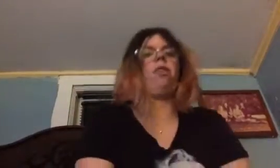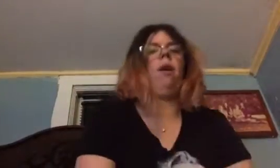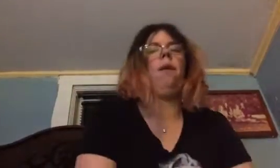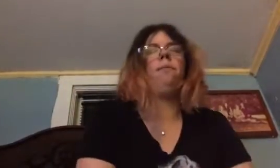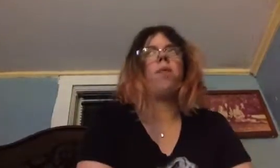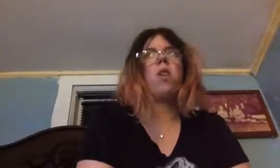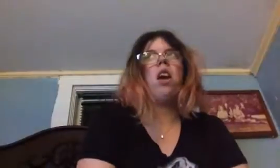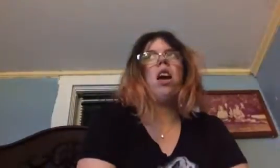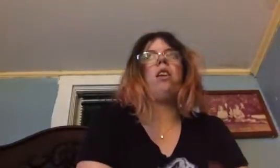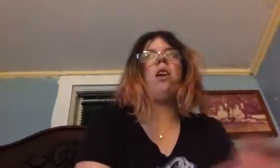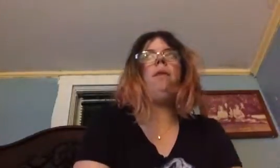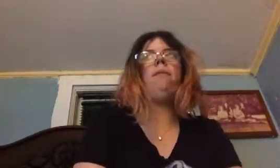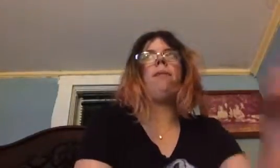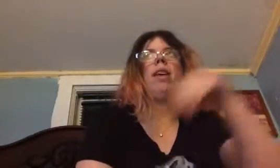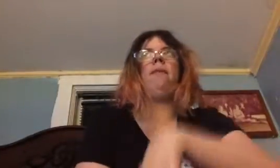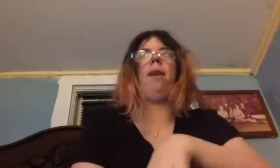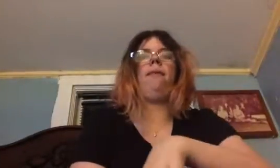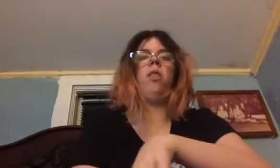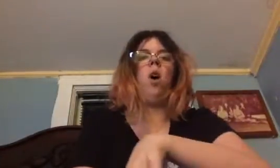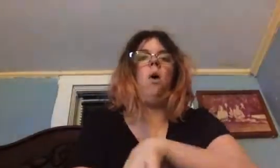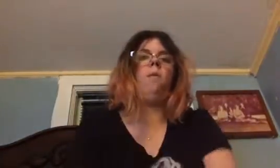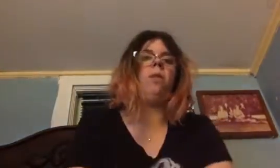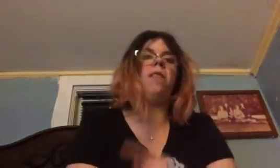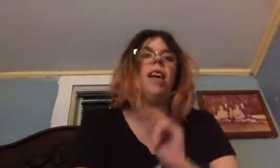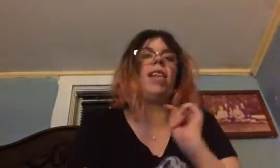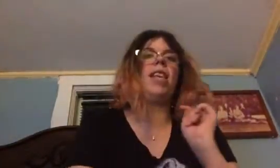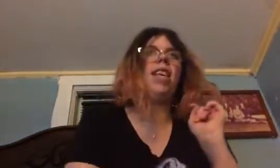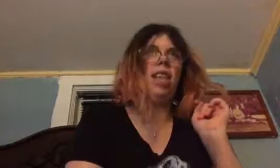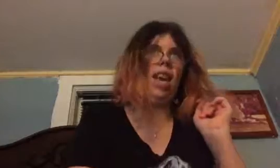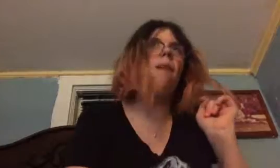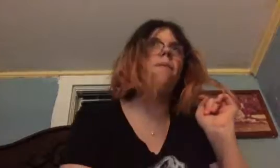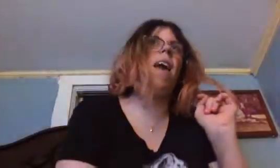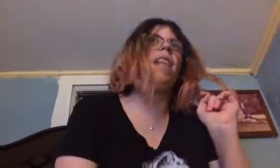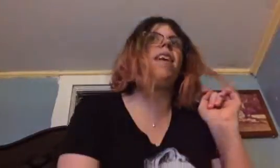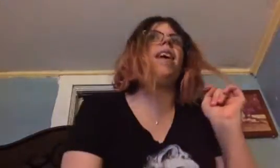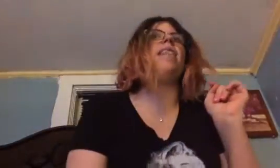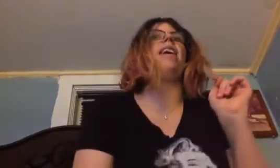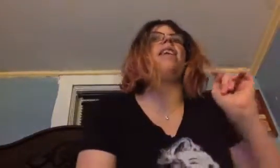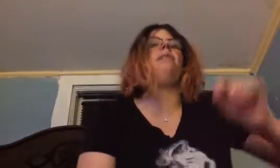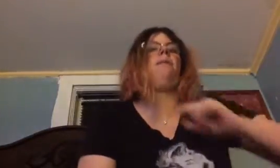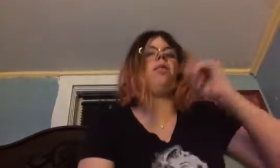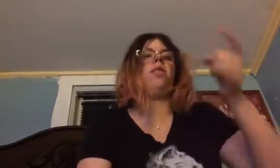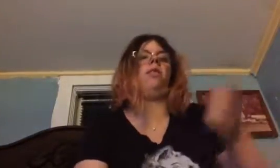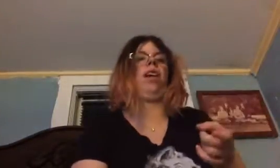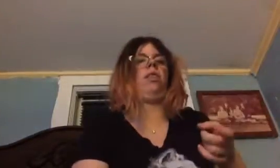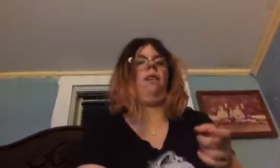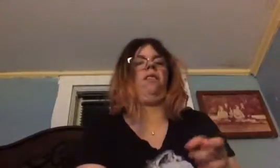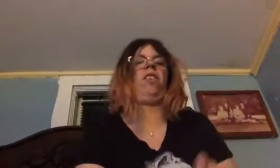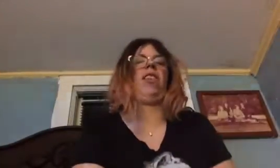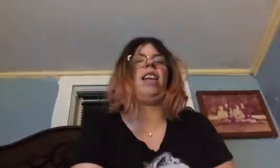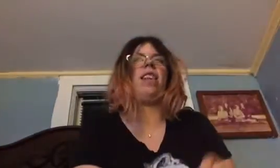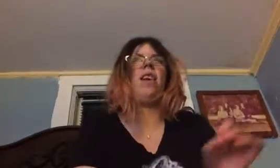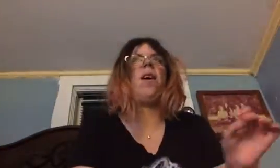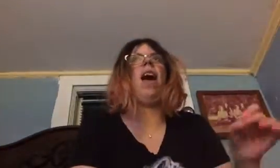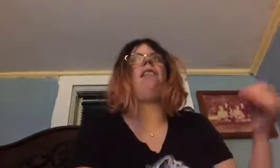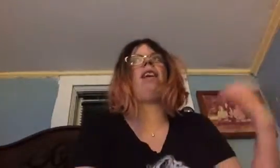y'all, you know in Raven's Home when she says, "Yep, that's us," in the original That story when she says, at the